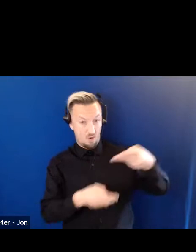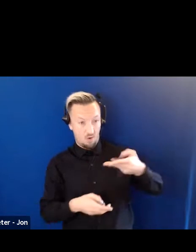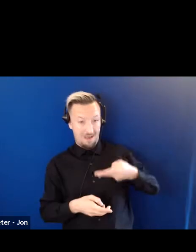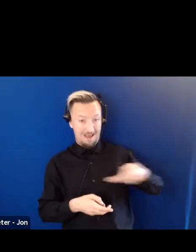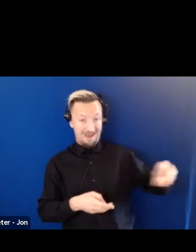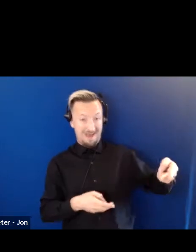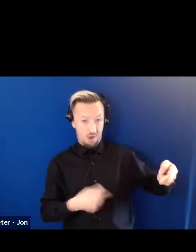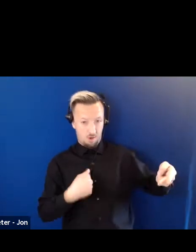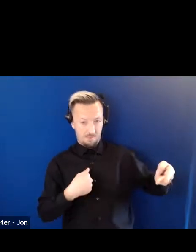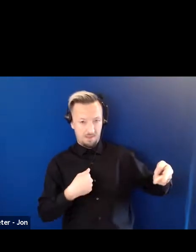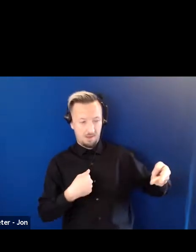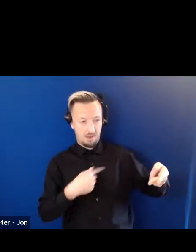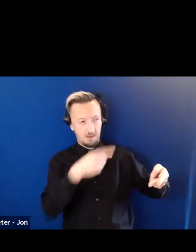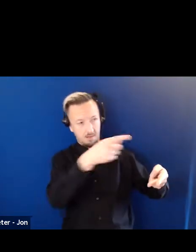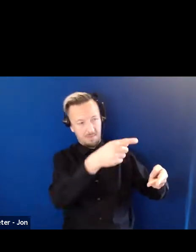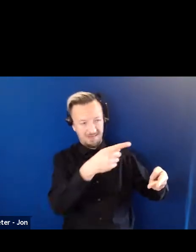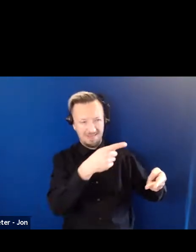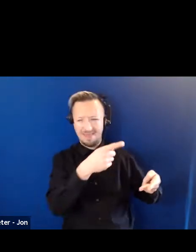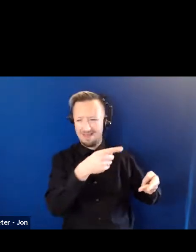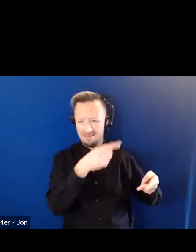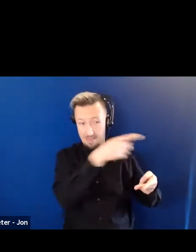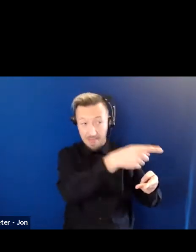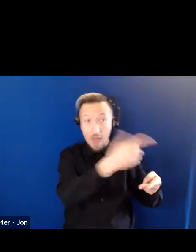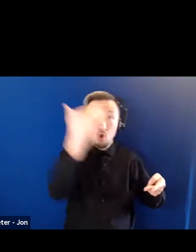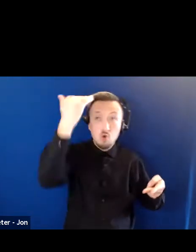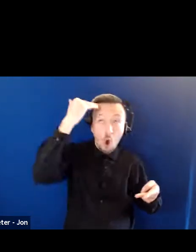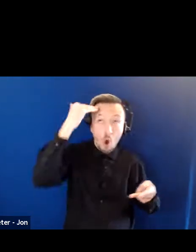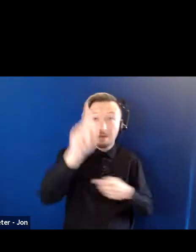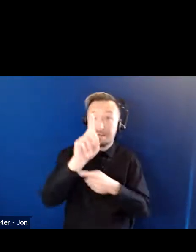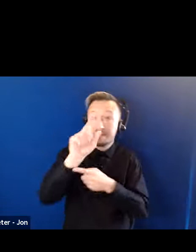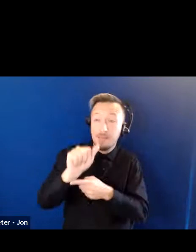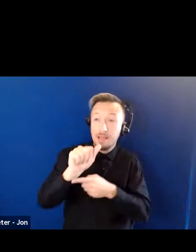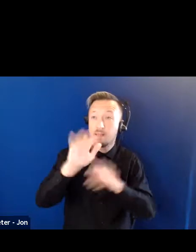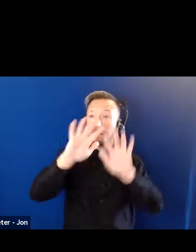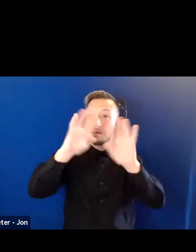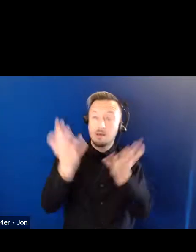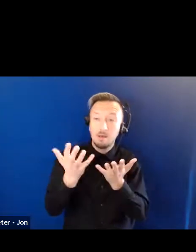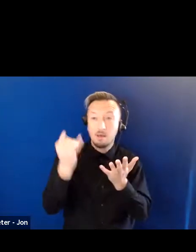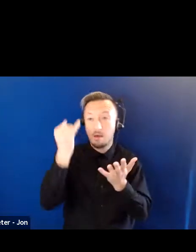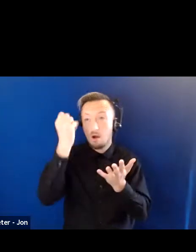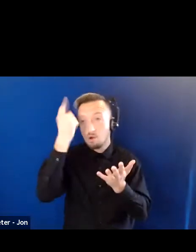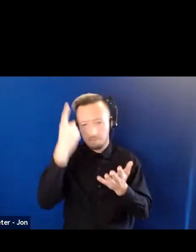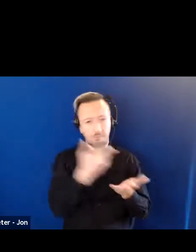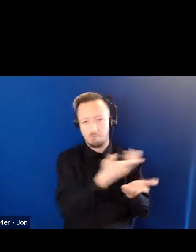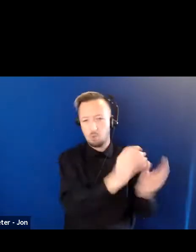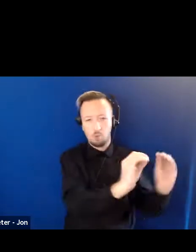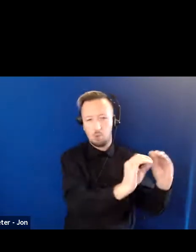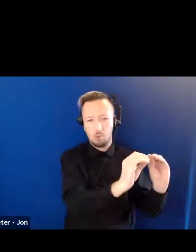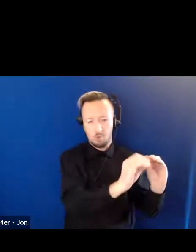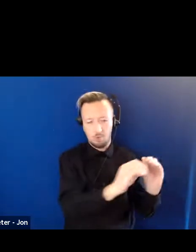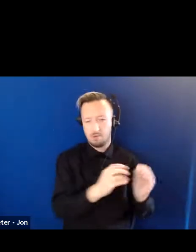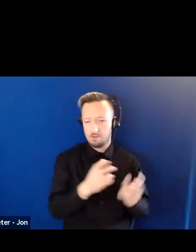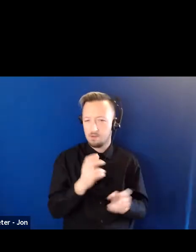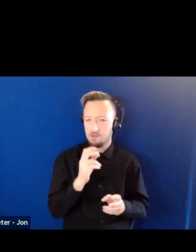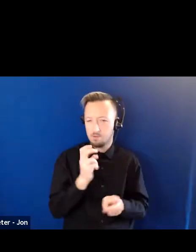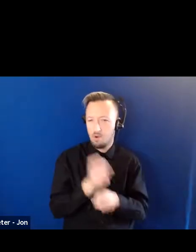know nothing about disability? We want to see a reflection, just like with our peer support.